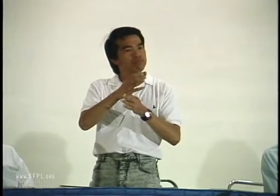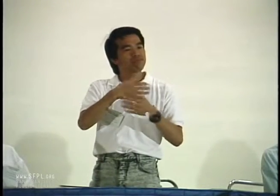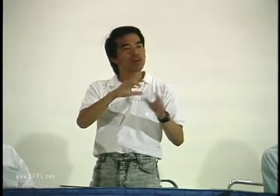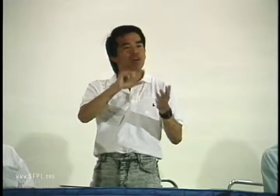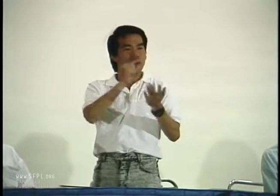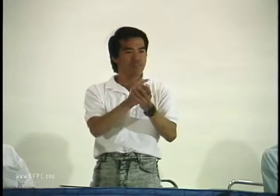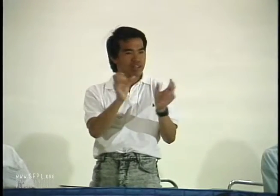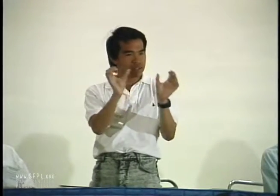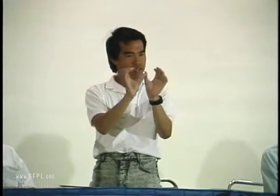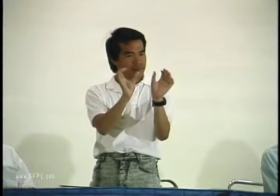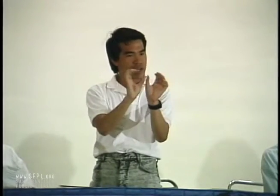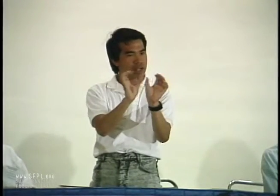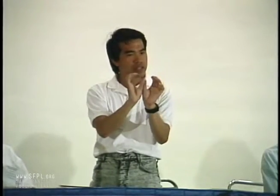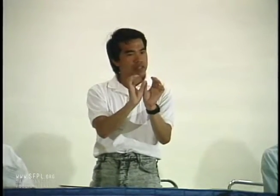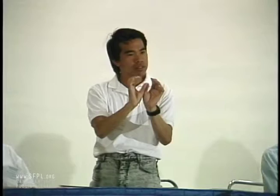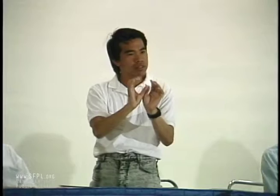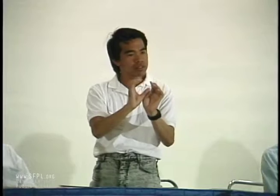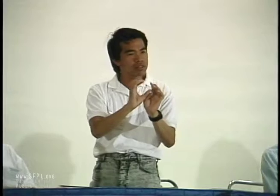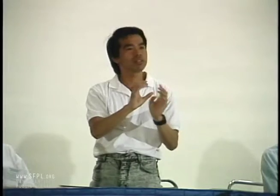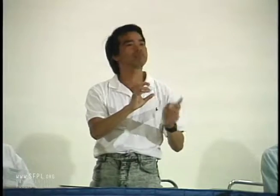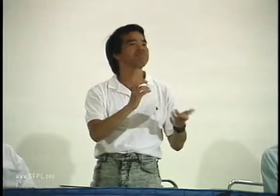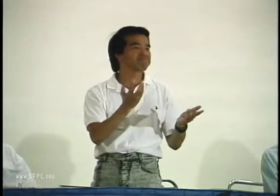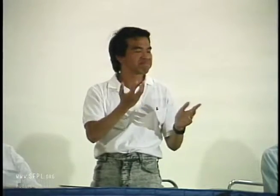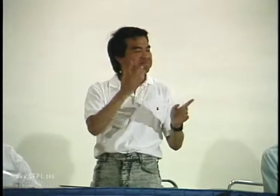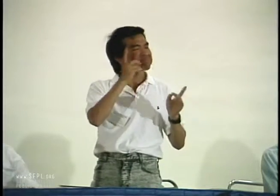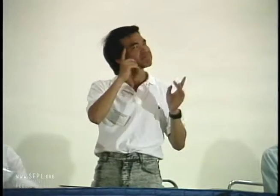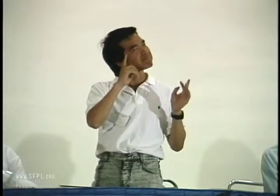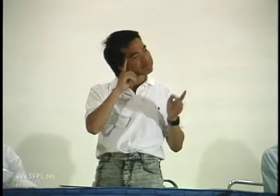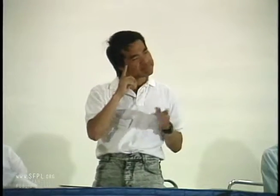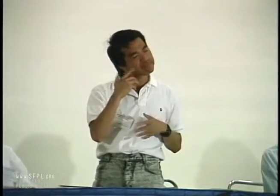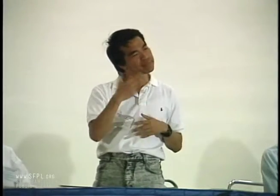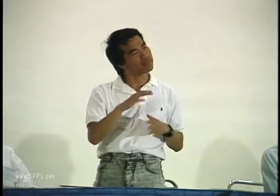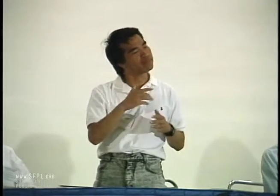major in computer programming. I got a certificate from that.